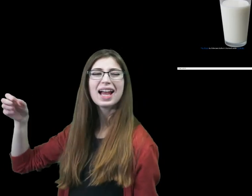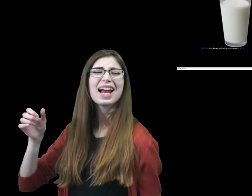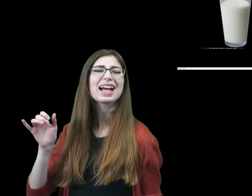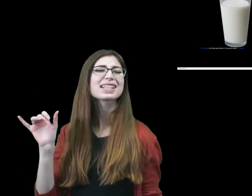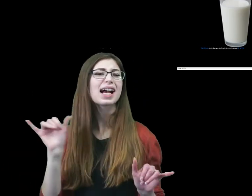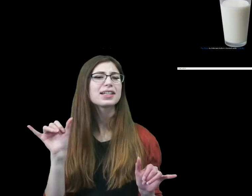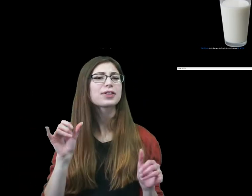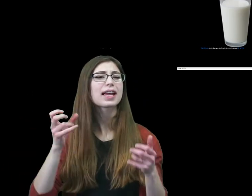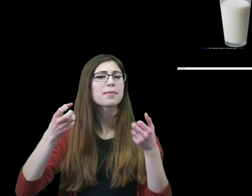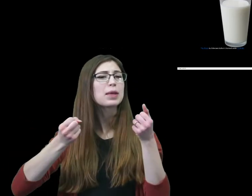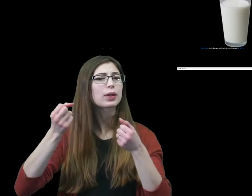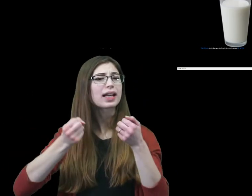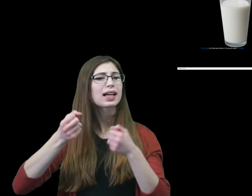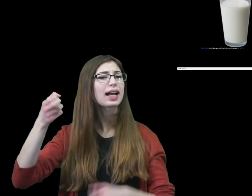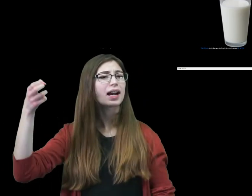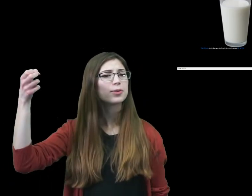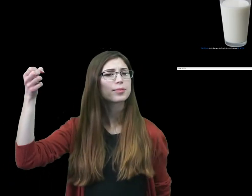It's kind of like milking a cow. Milk.